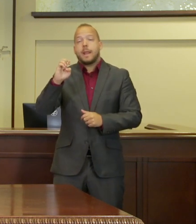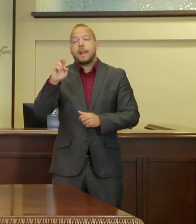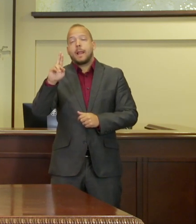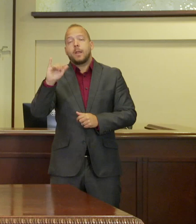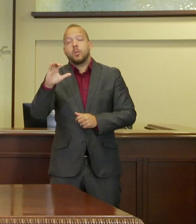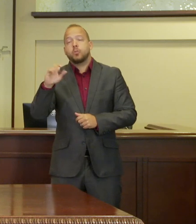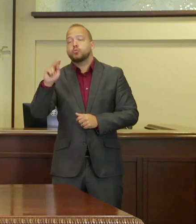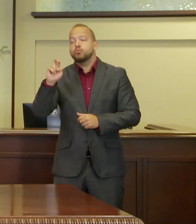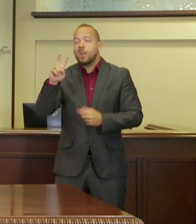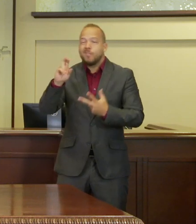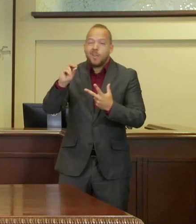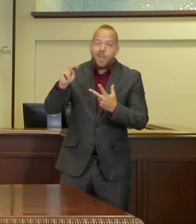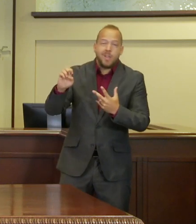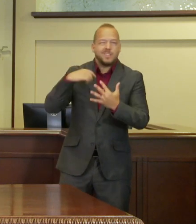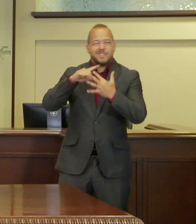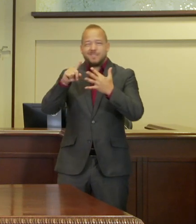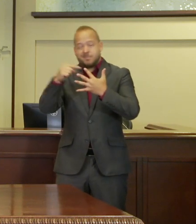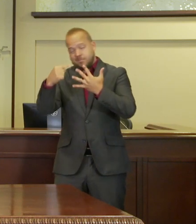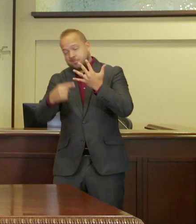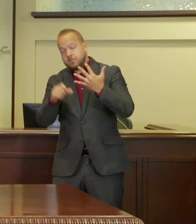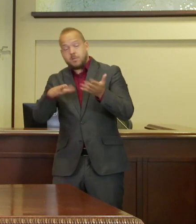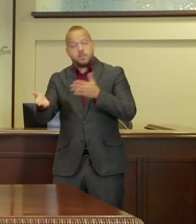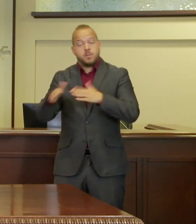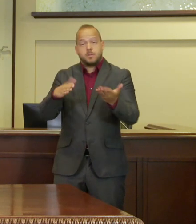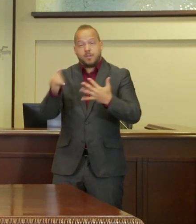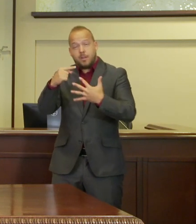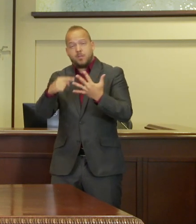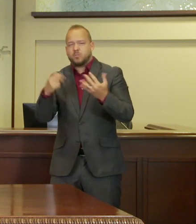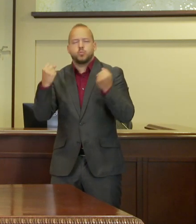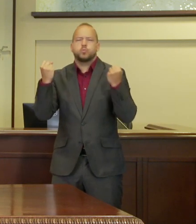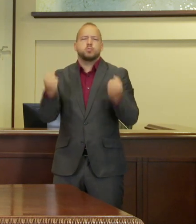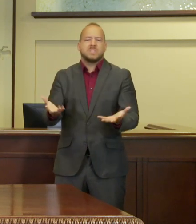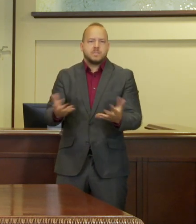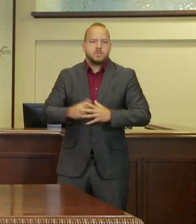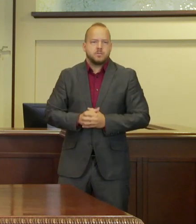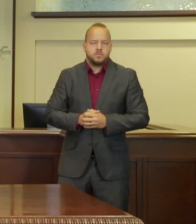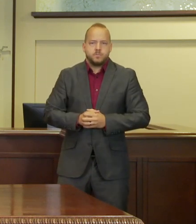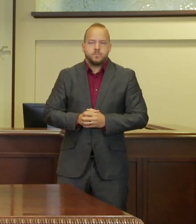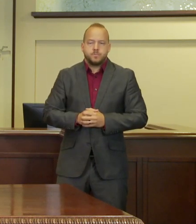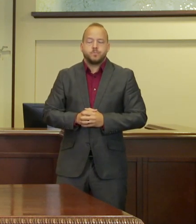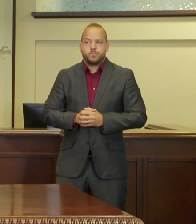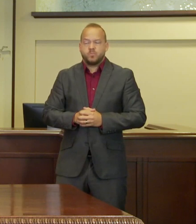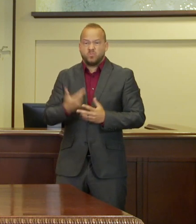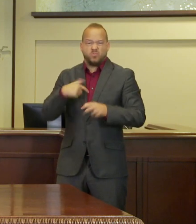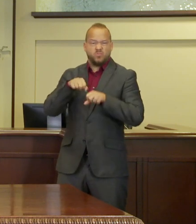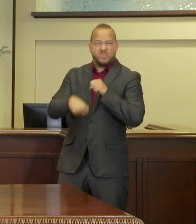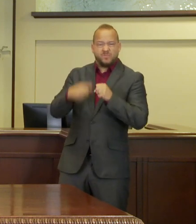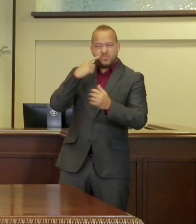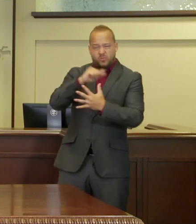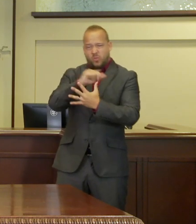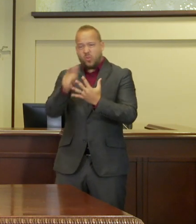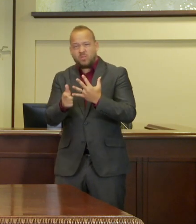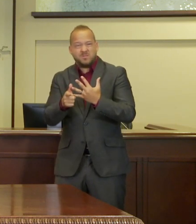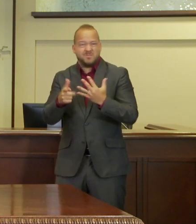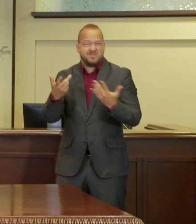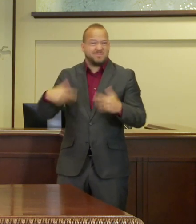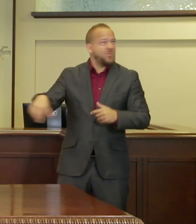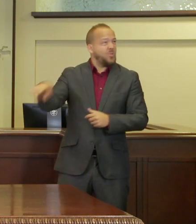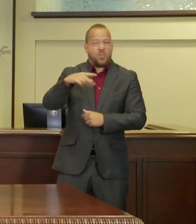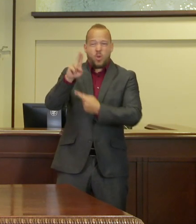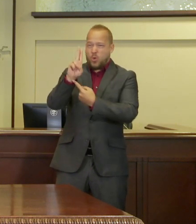so many, many more. And I grieved for all the ways that the United States of America has failed